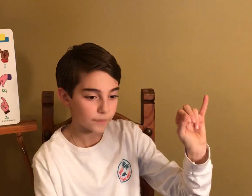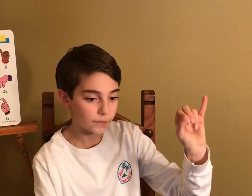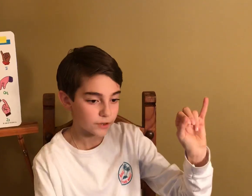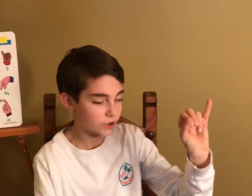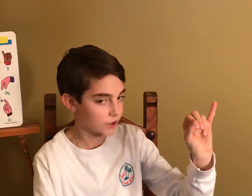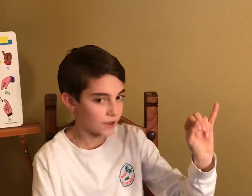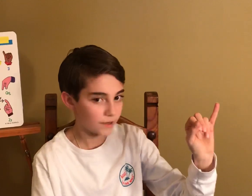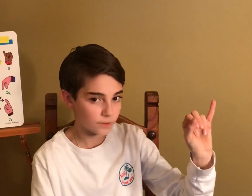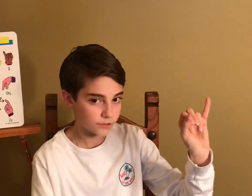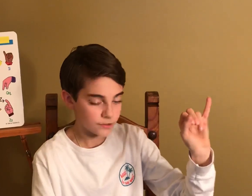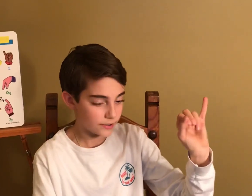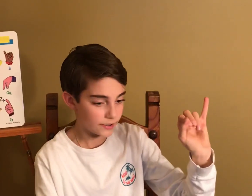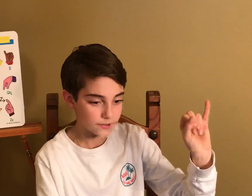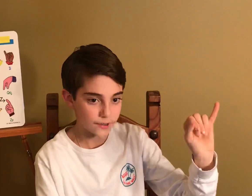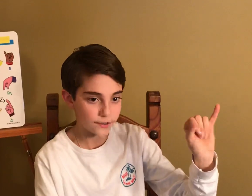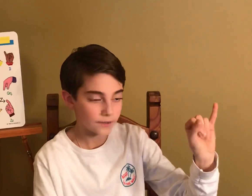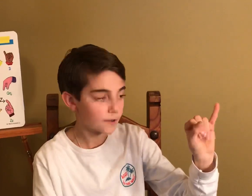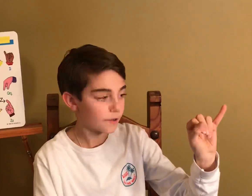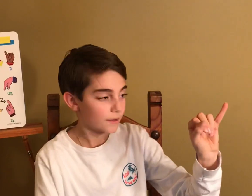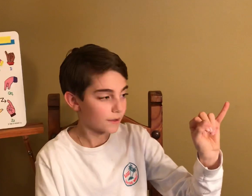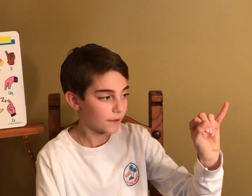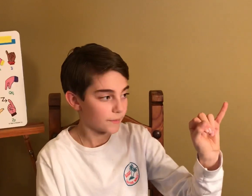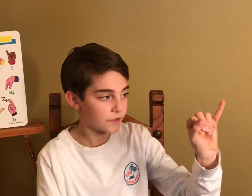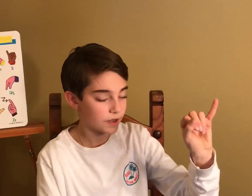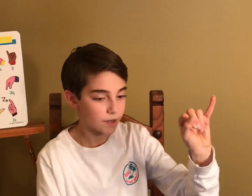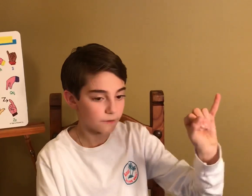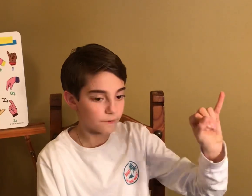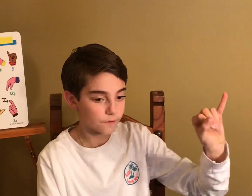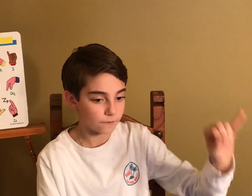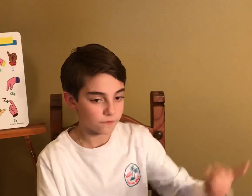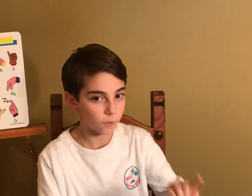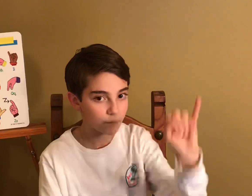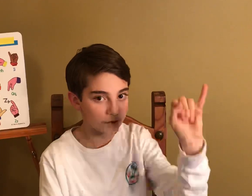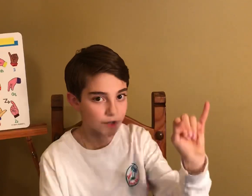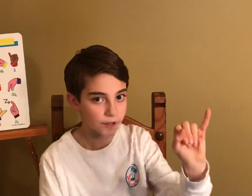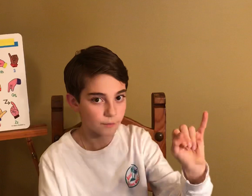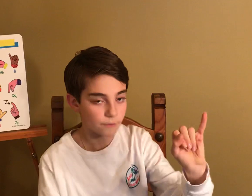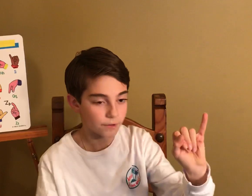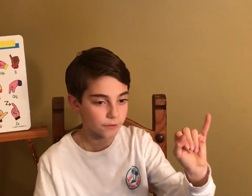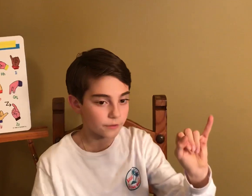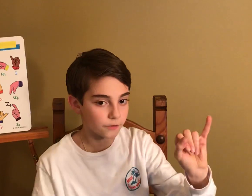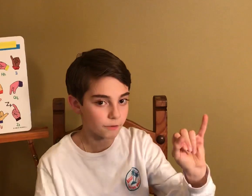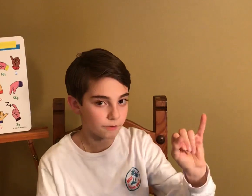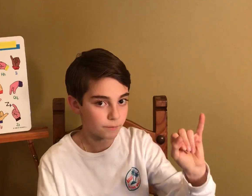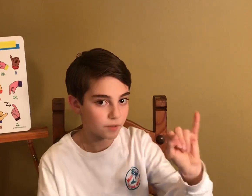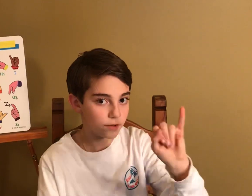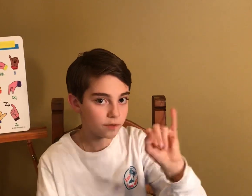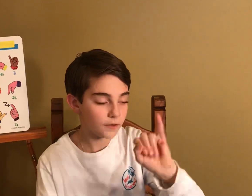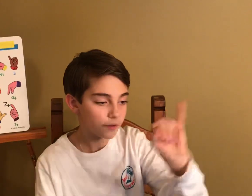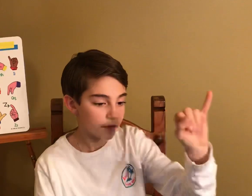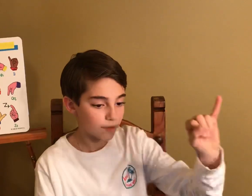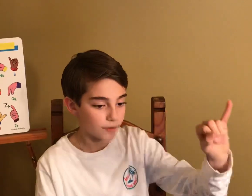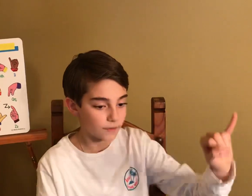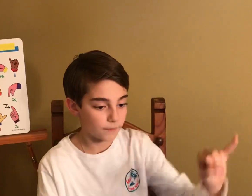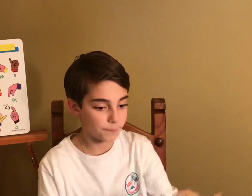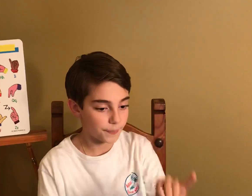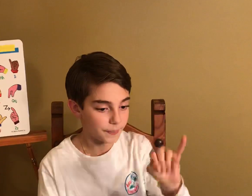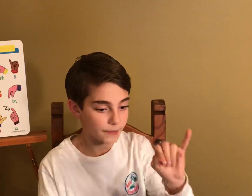similar to J, which is the next letter. J, you form a J with your pinky.